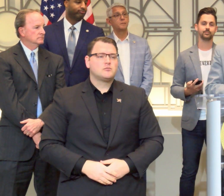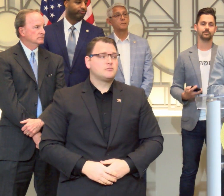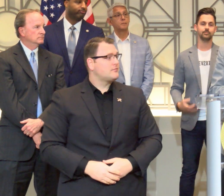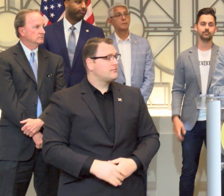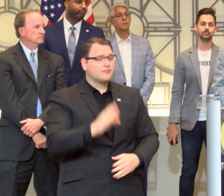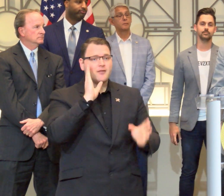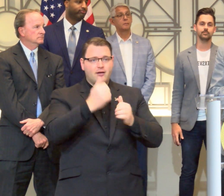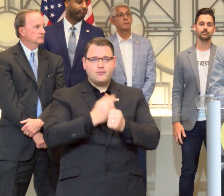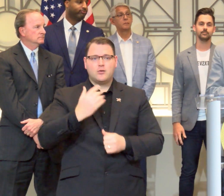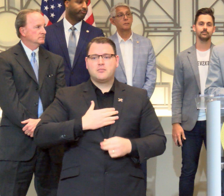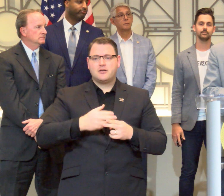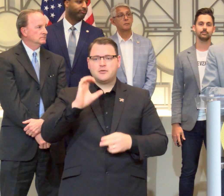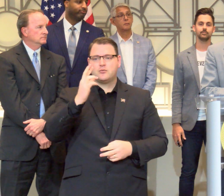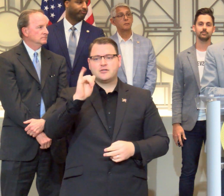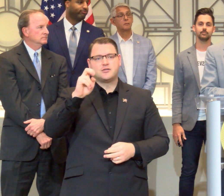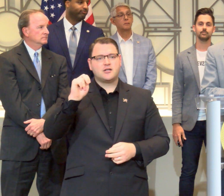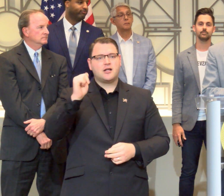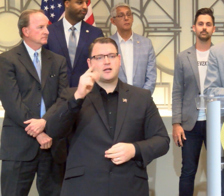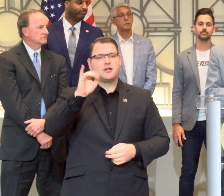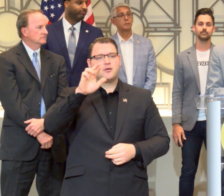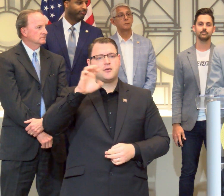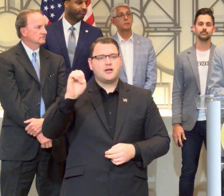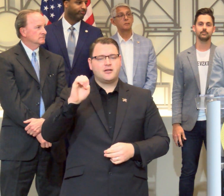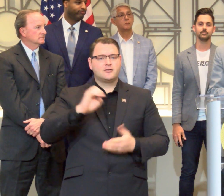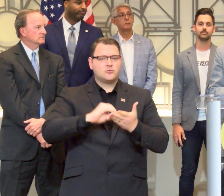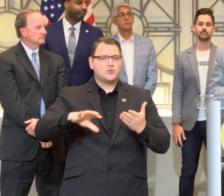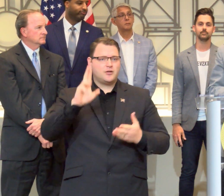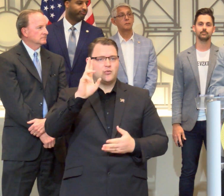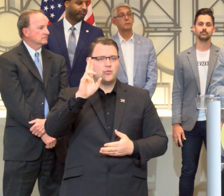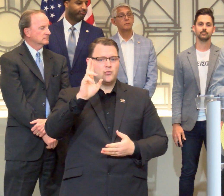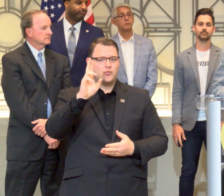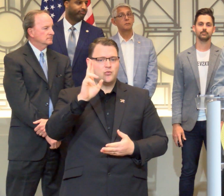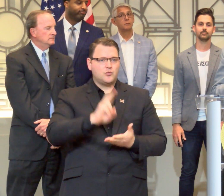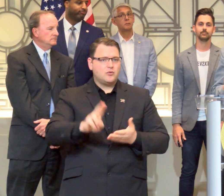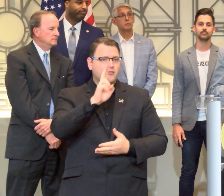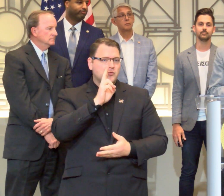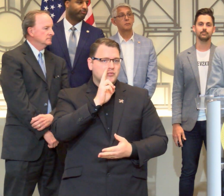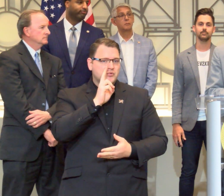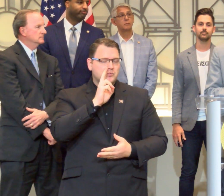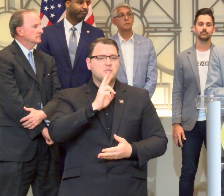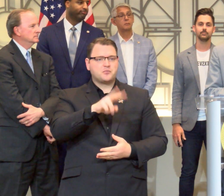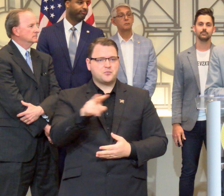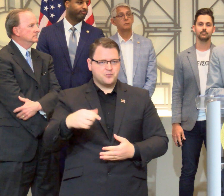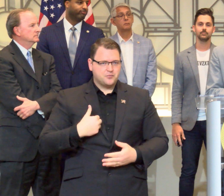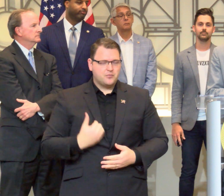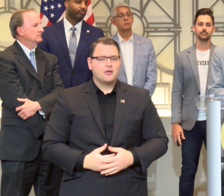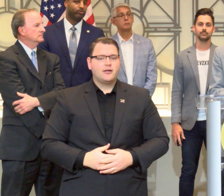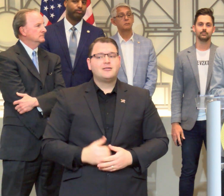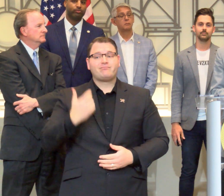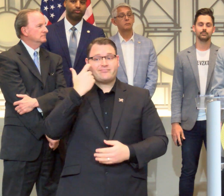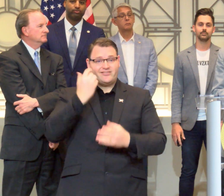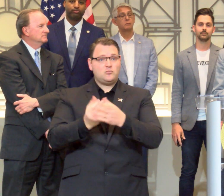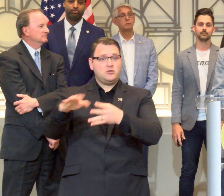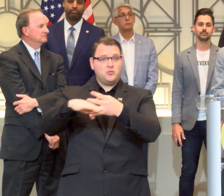my name is Christian Aguirre. I am 22 years old and a student at University of Houston. I recently came back from spring break.